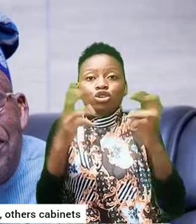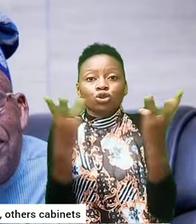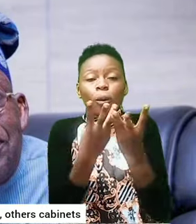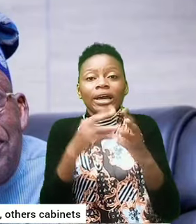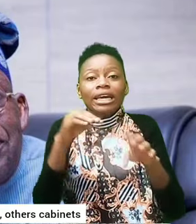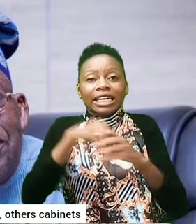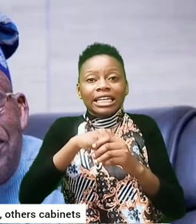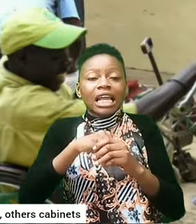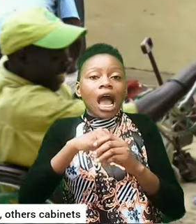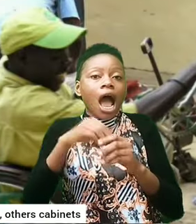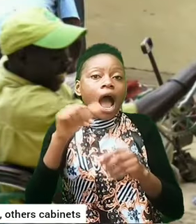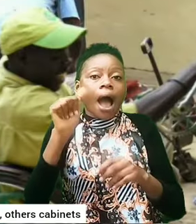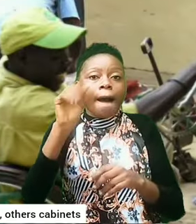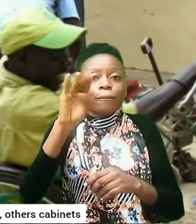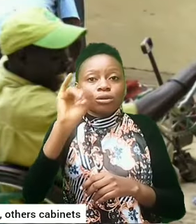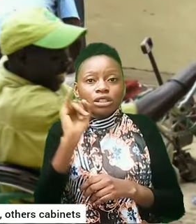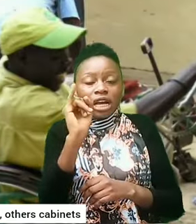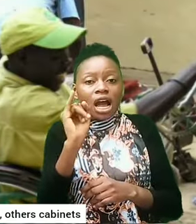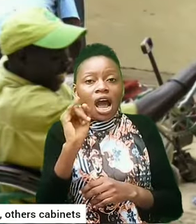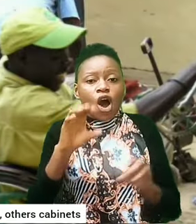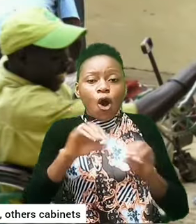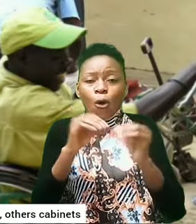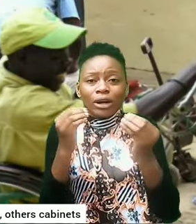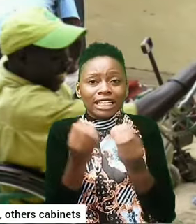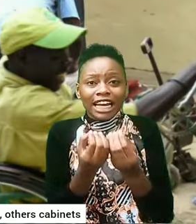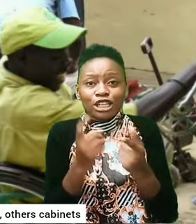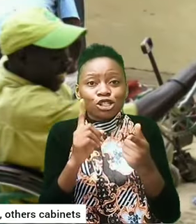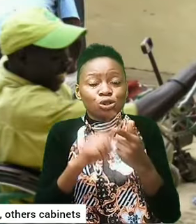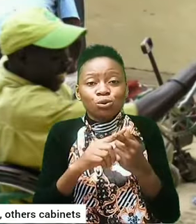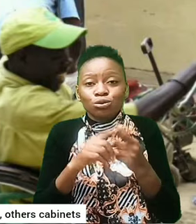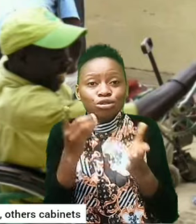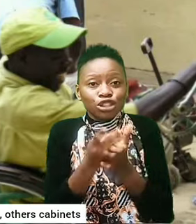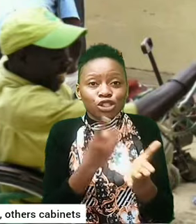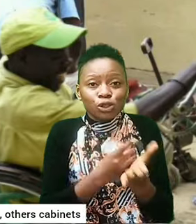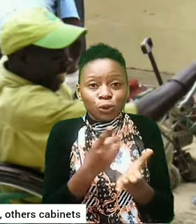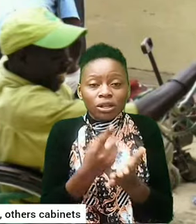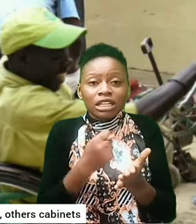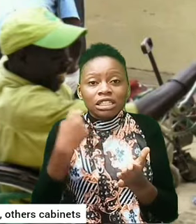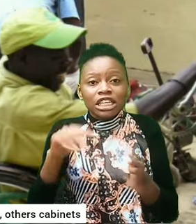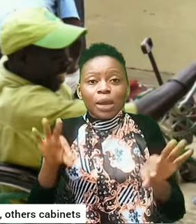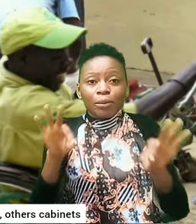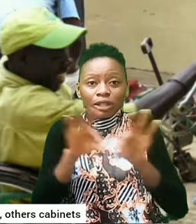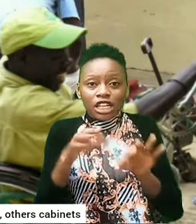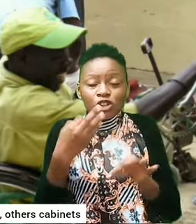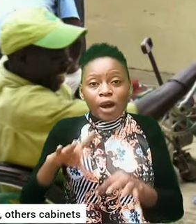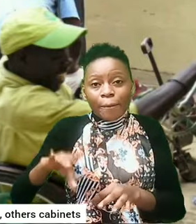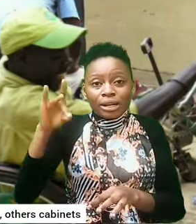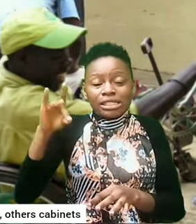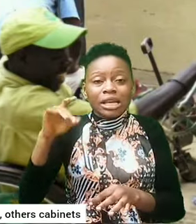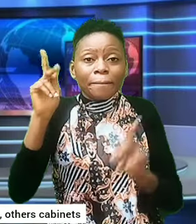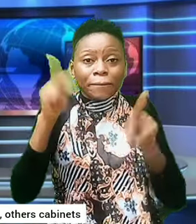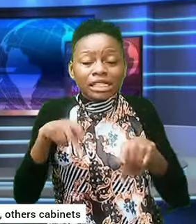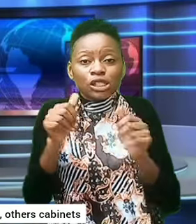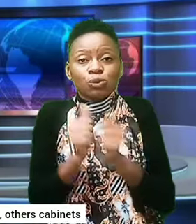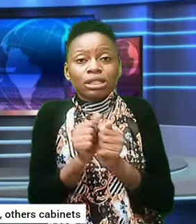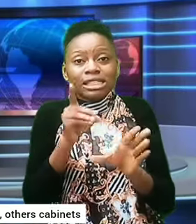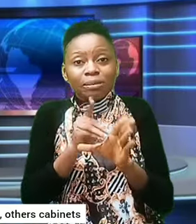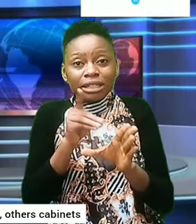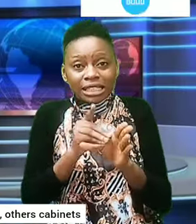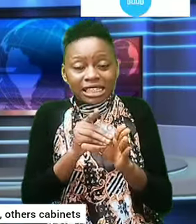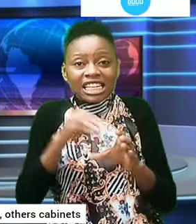in Abuja, organized to discuss the importance of appointing persons with